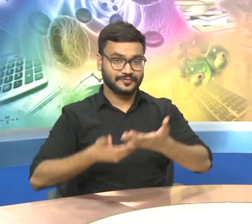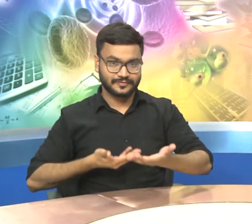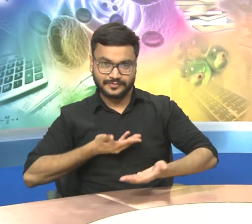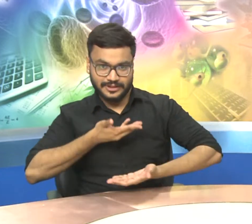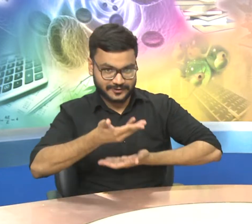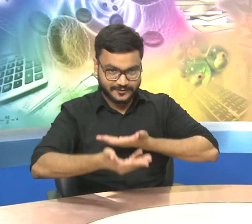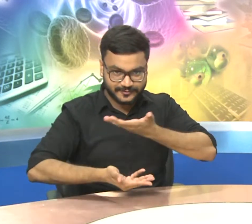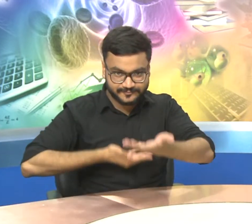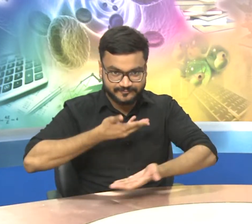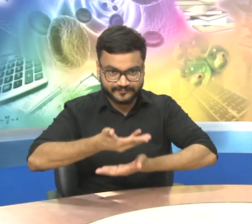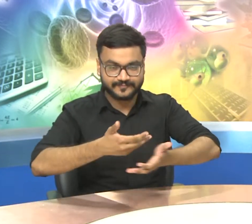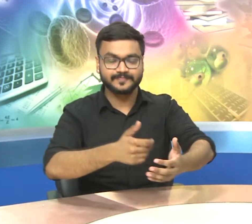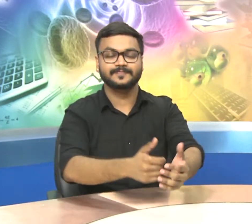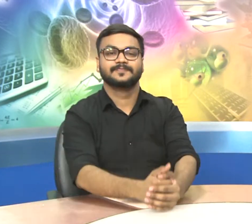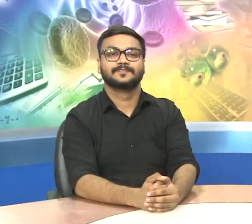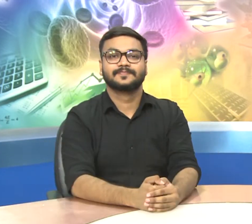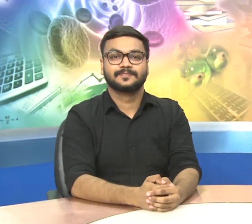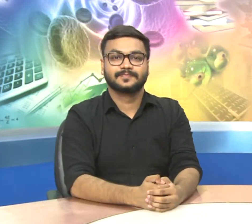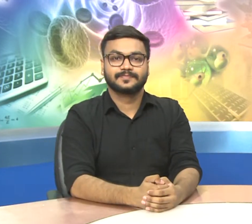Welcome back to our classes.